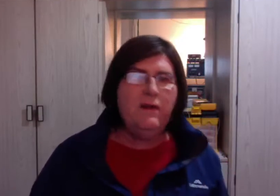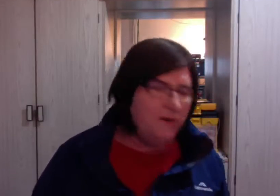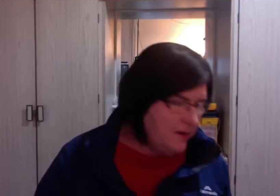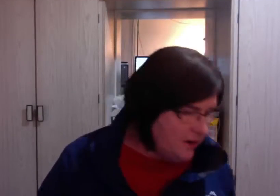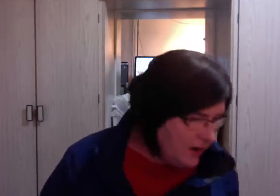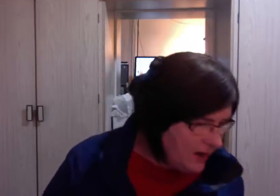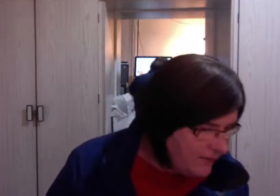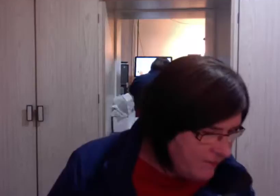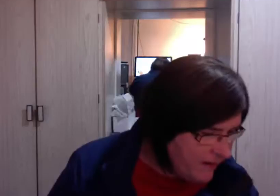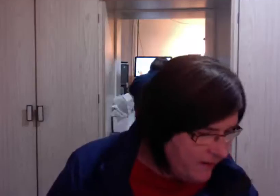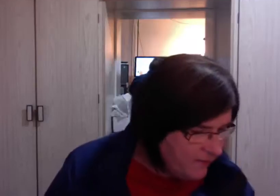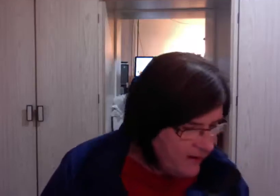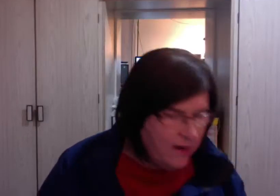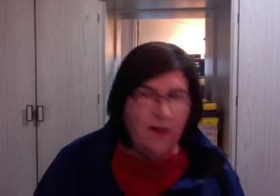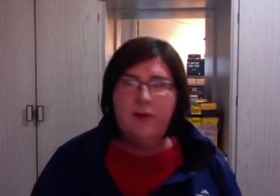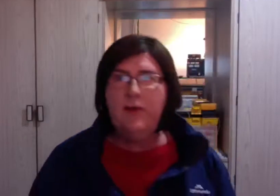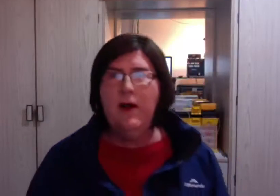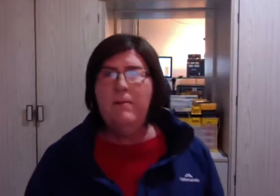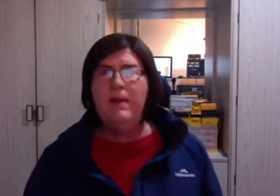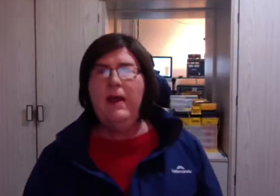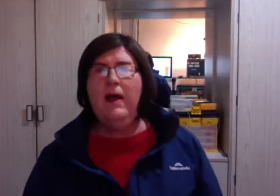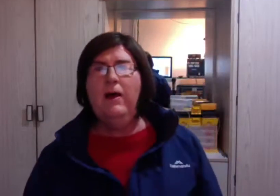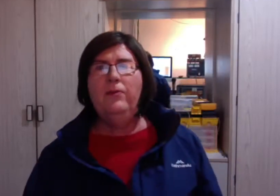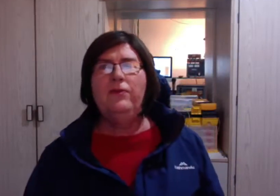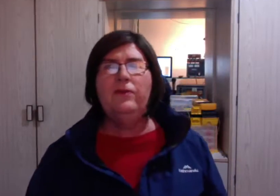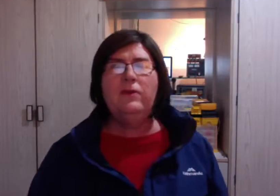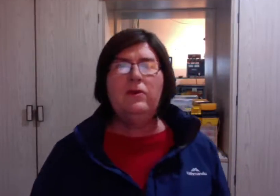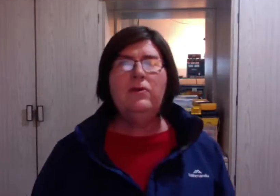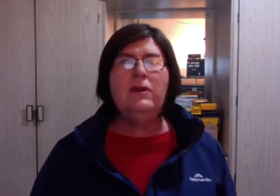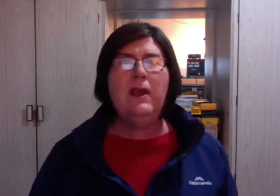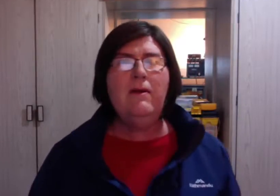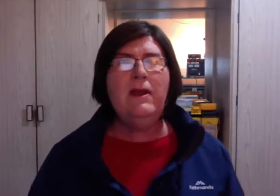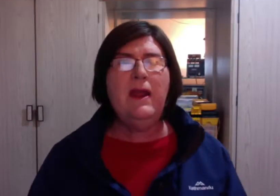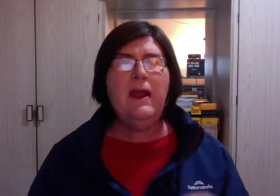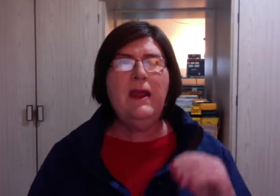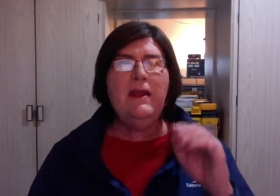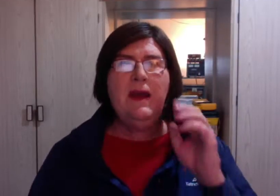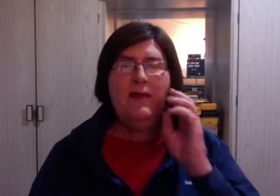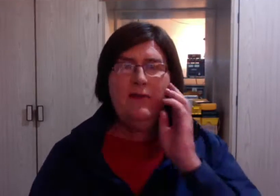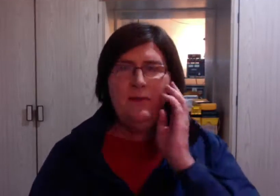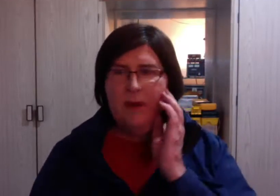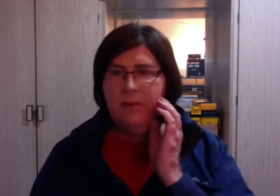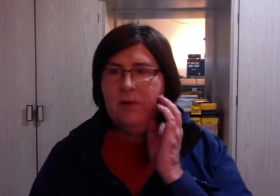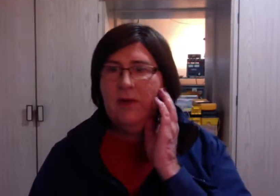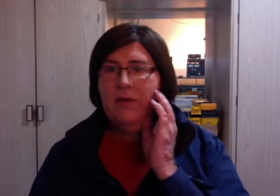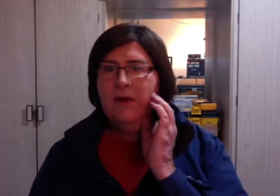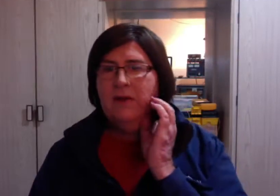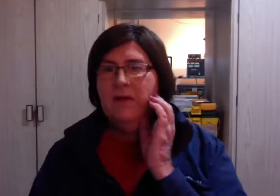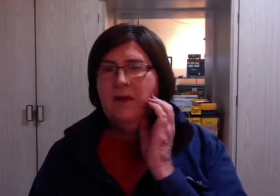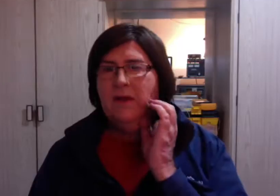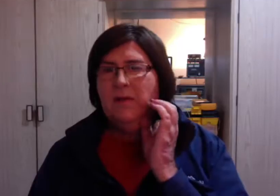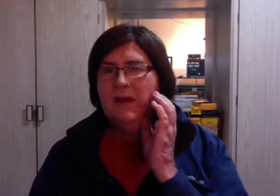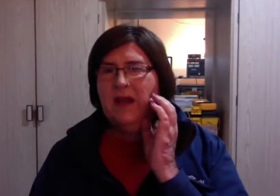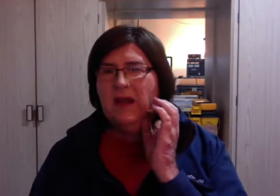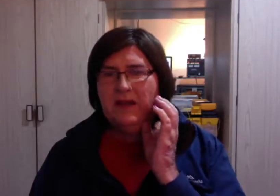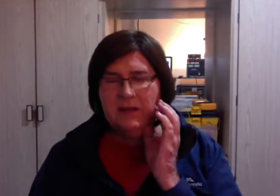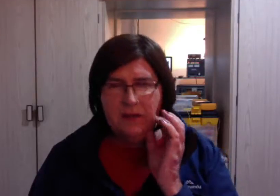to 95. So I hope that helps you, Kerry, and others who might be wondering. But, yeah, you